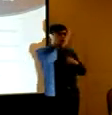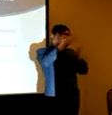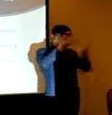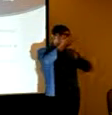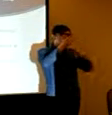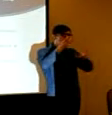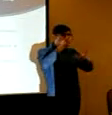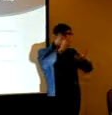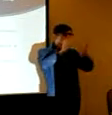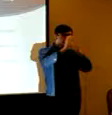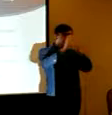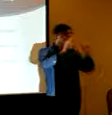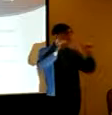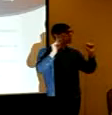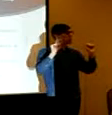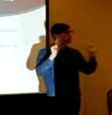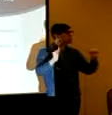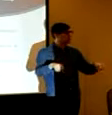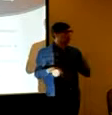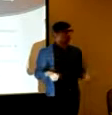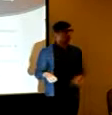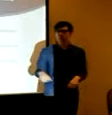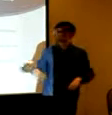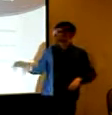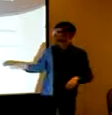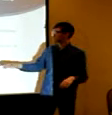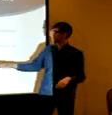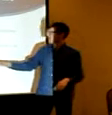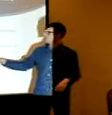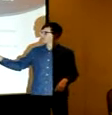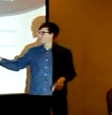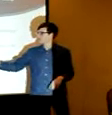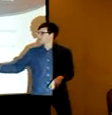They can talk one-on-one with a deaf person, they can communicate.